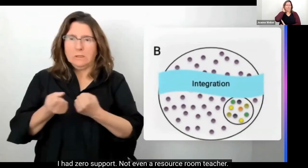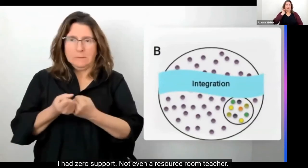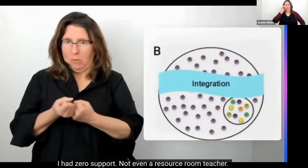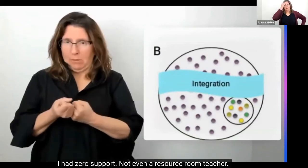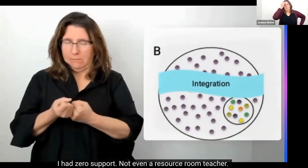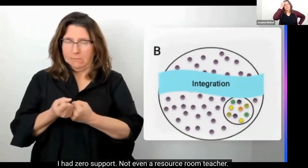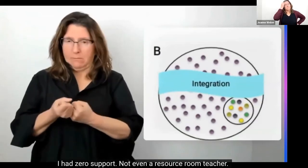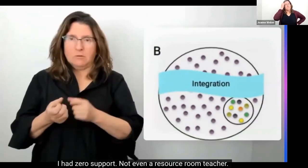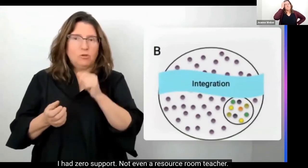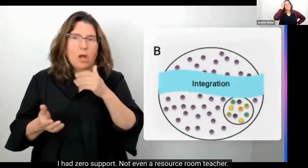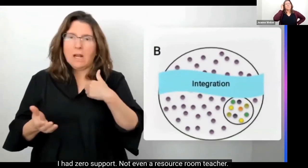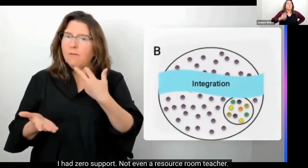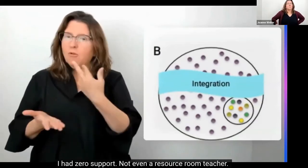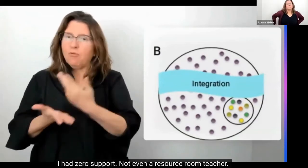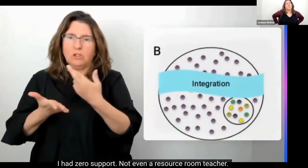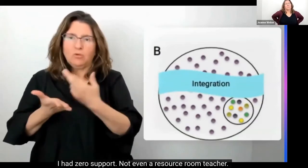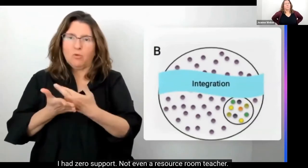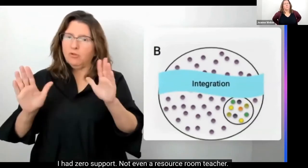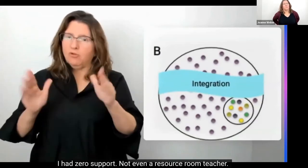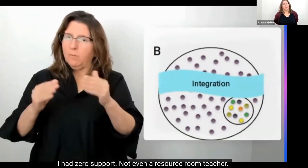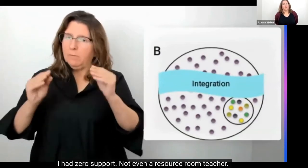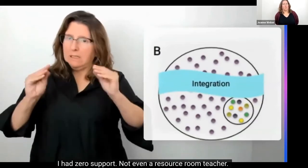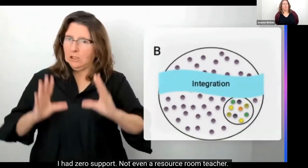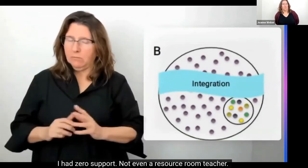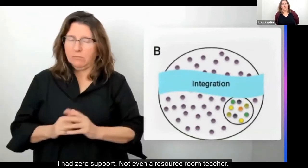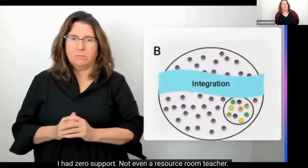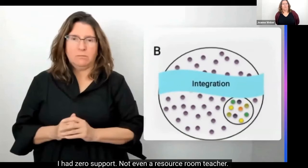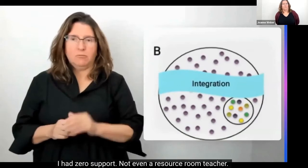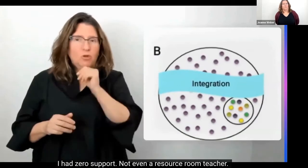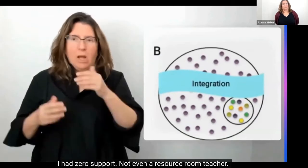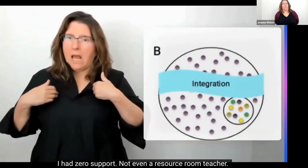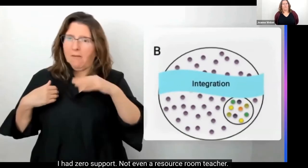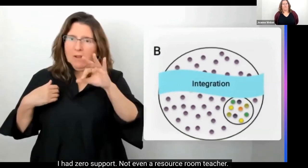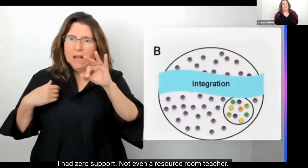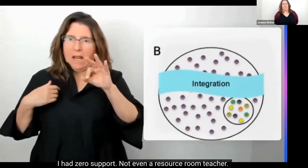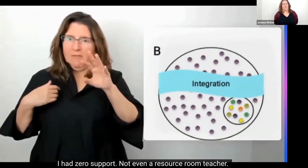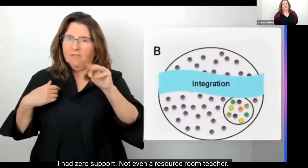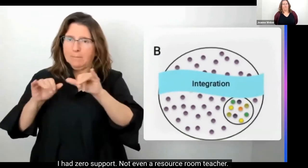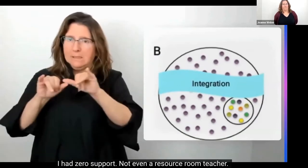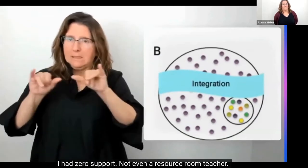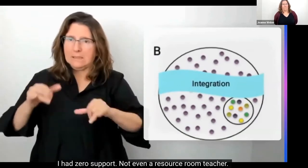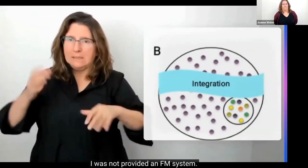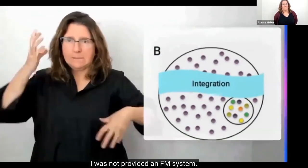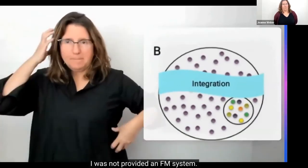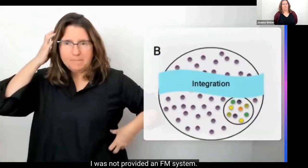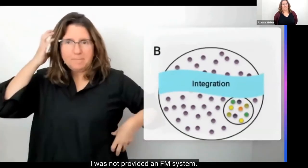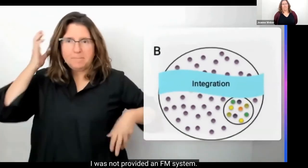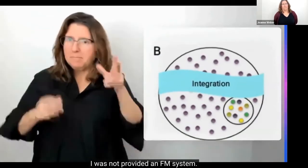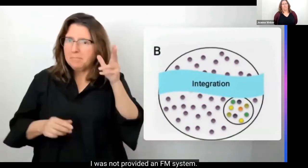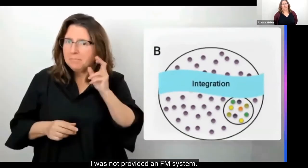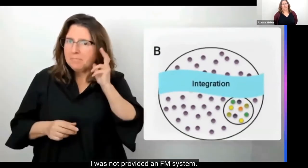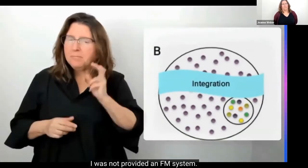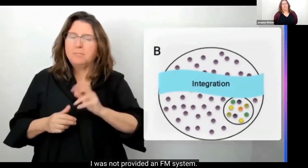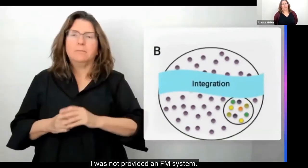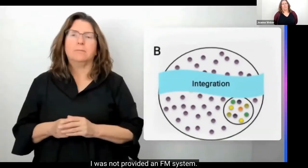had zero support, not even a resource room teacher. I was not provided an FM